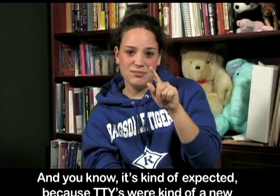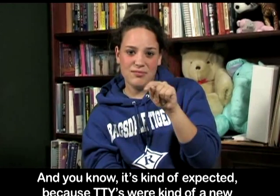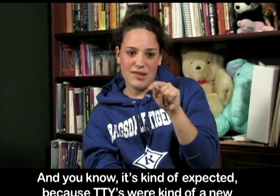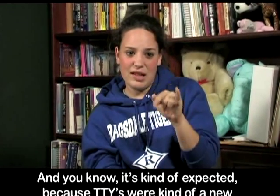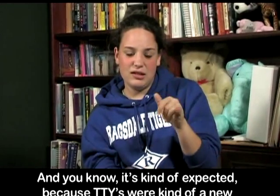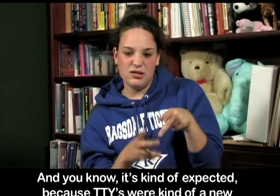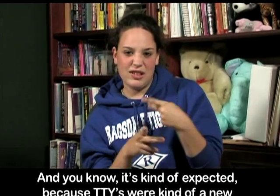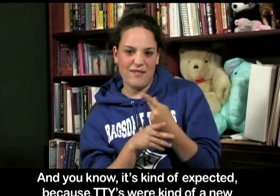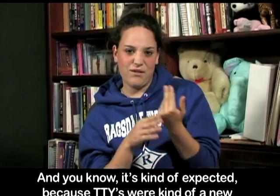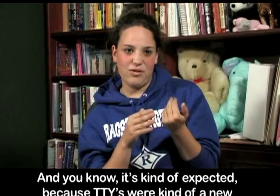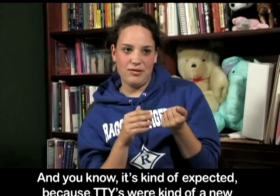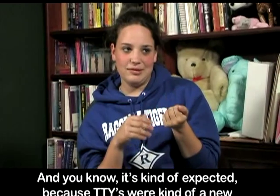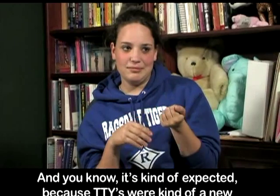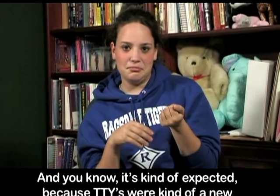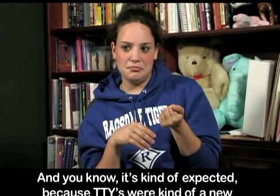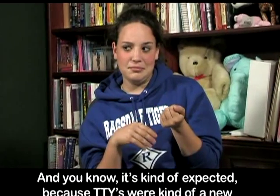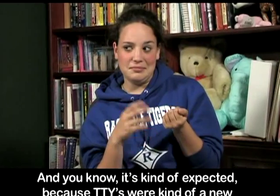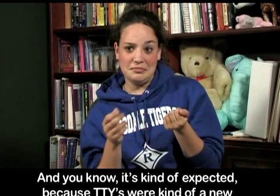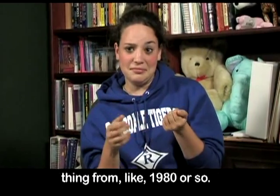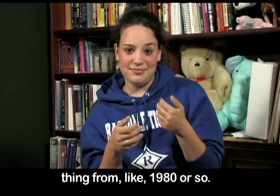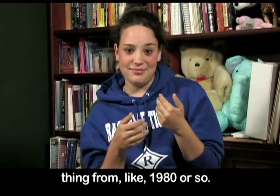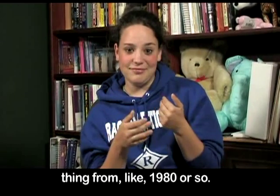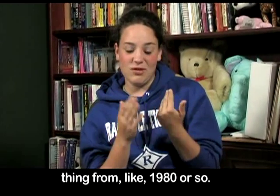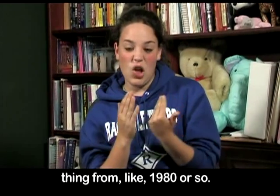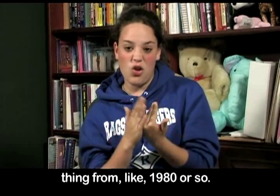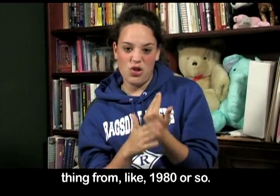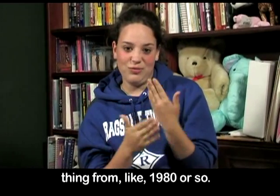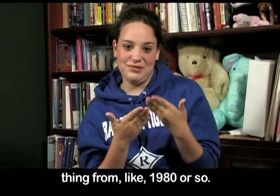because TTYs were kind of a new thing from like